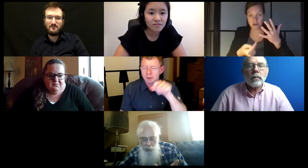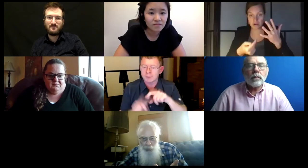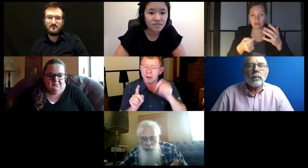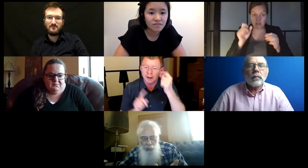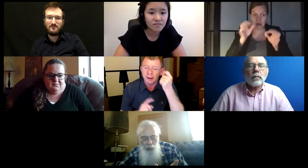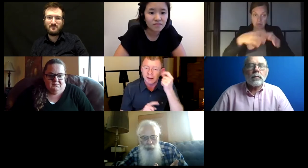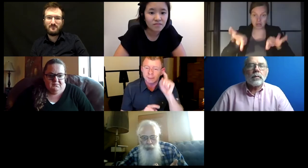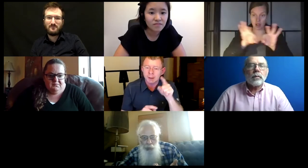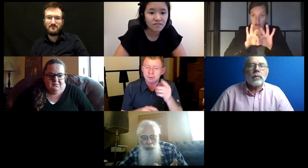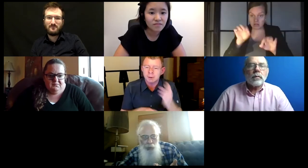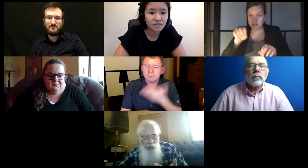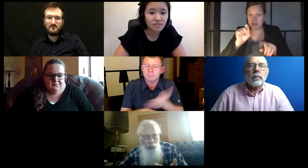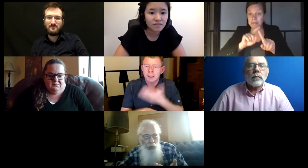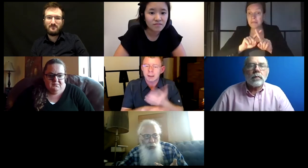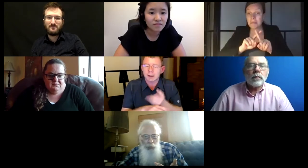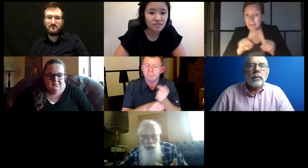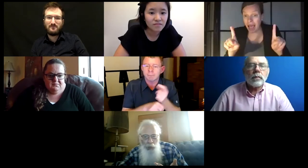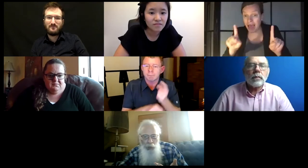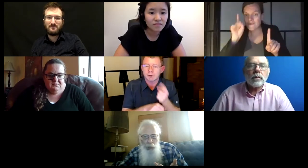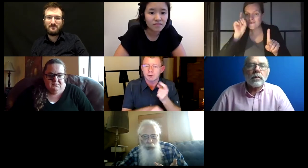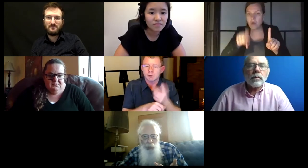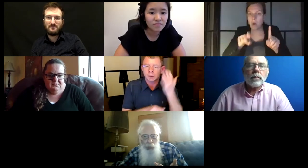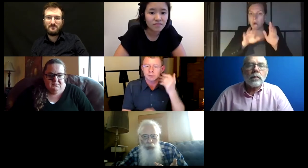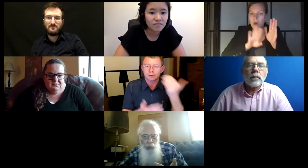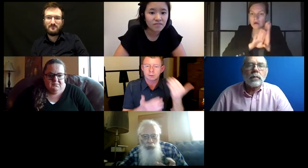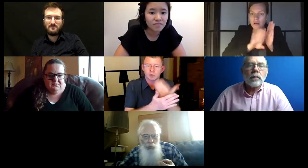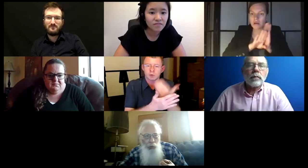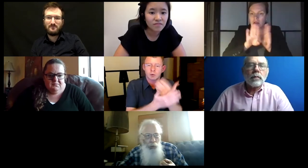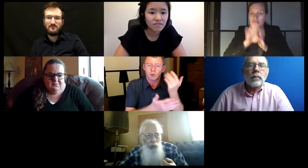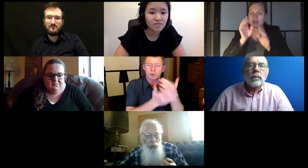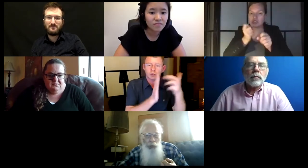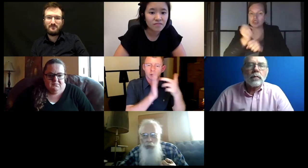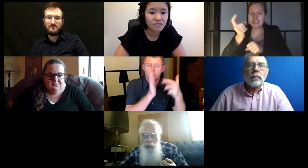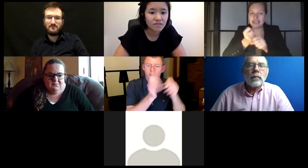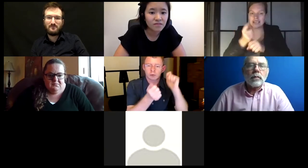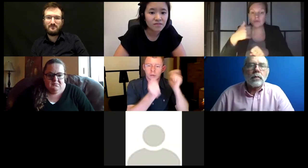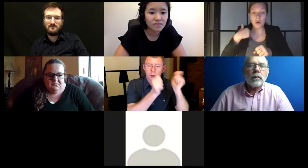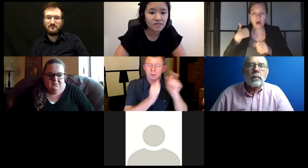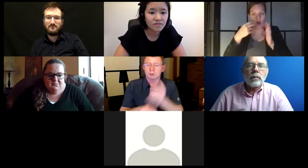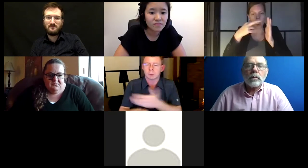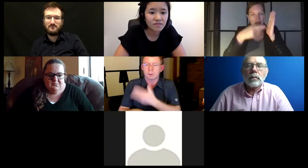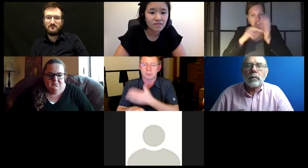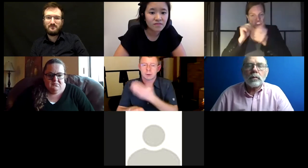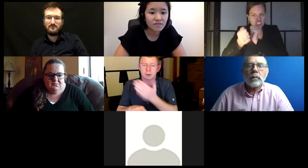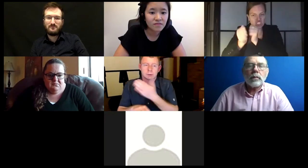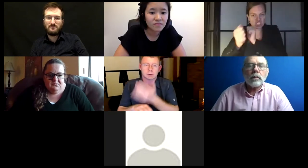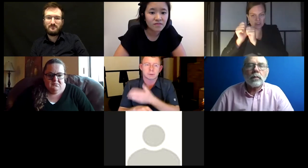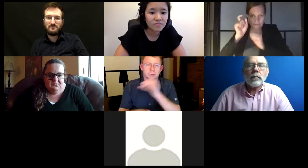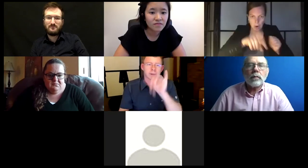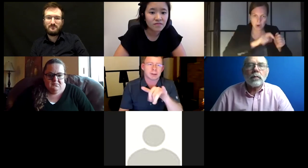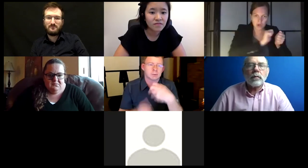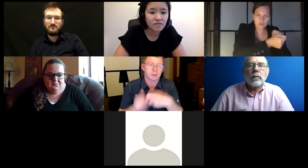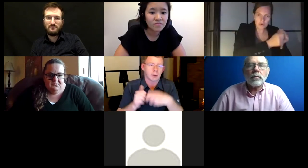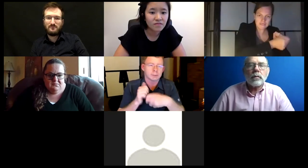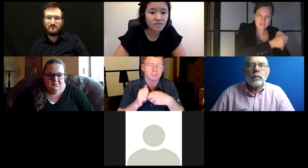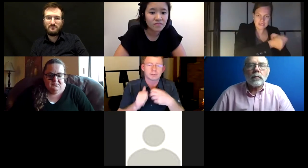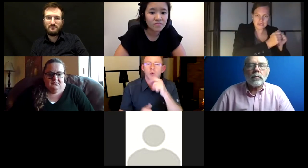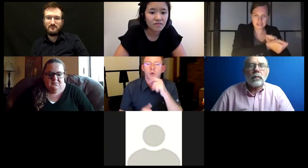have these skills that are required to get a job, and these skills have to be renewed on a yearly basis.